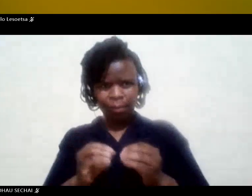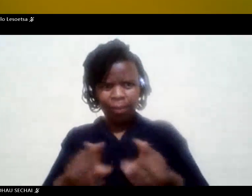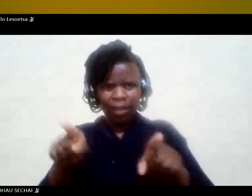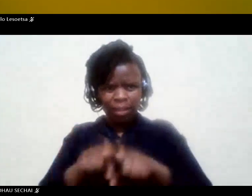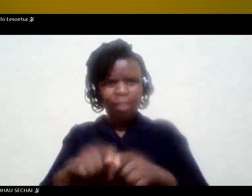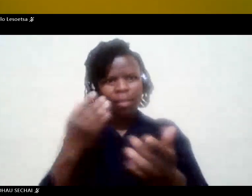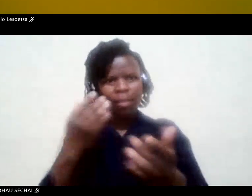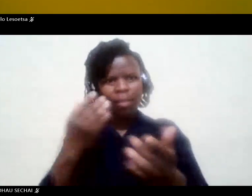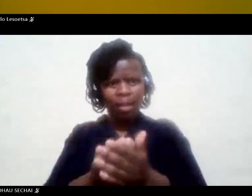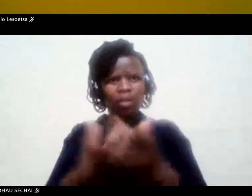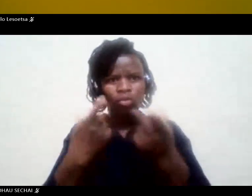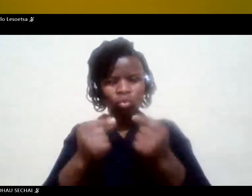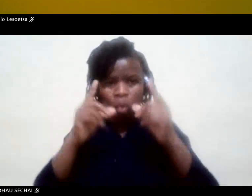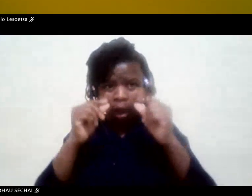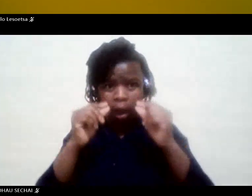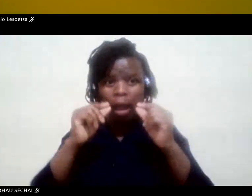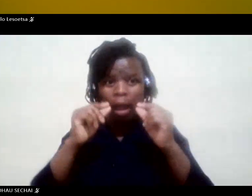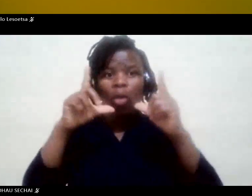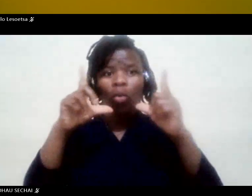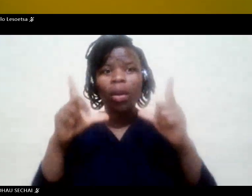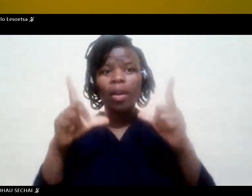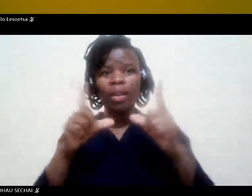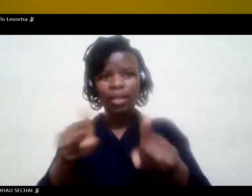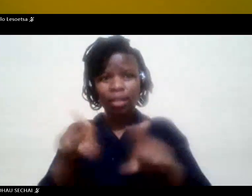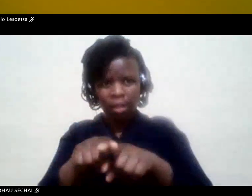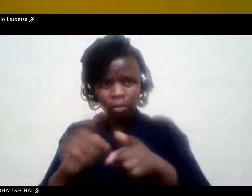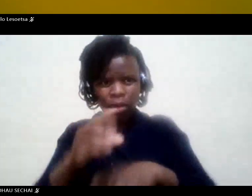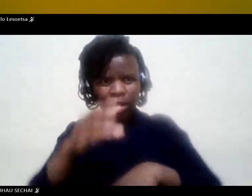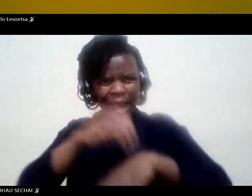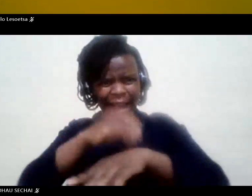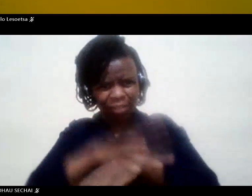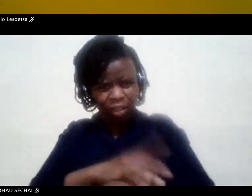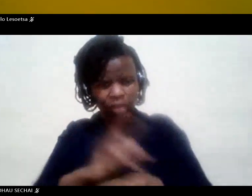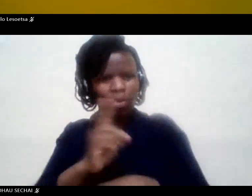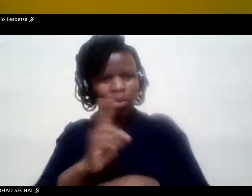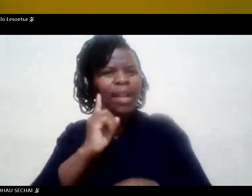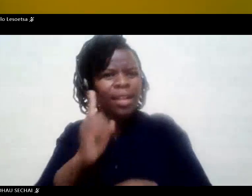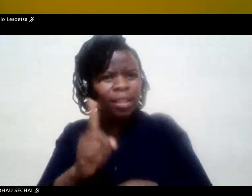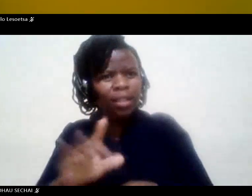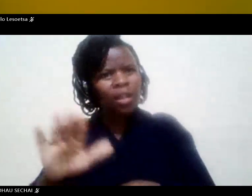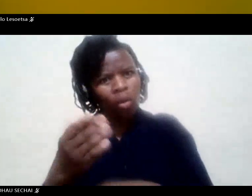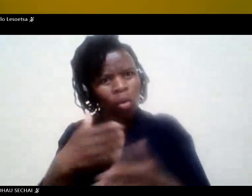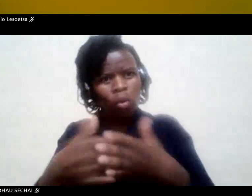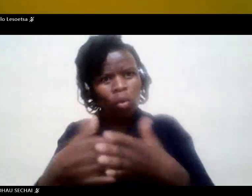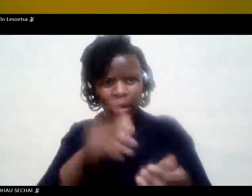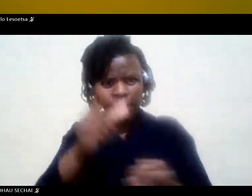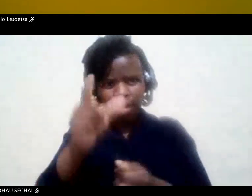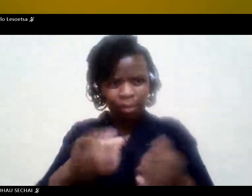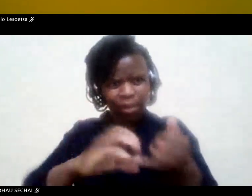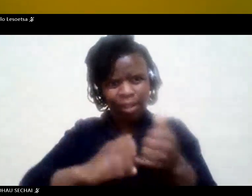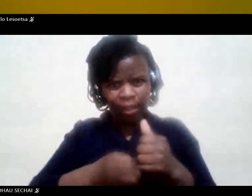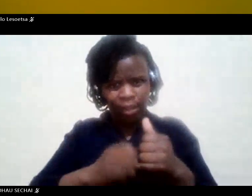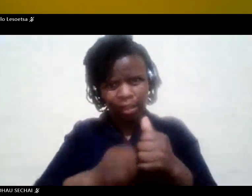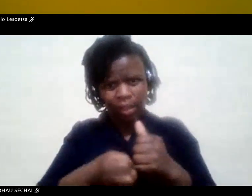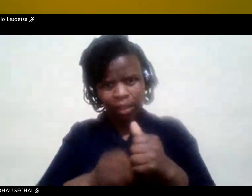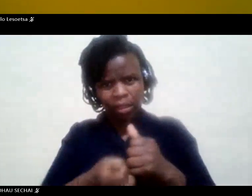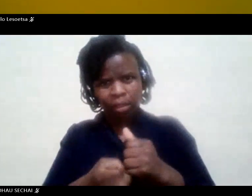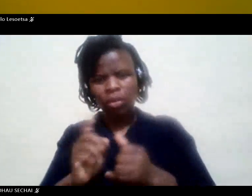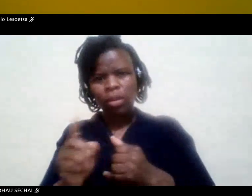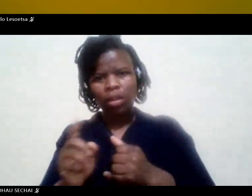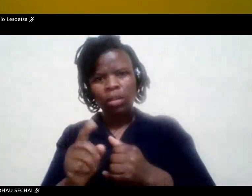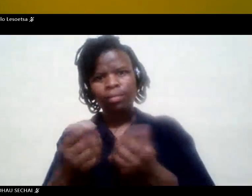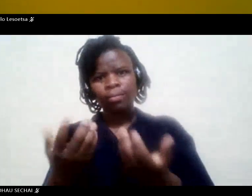an advantage. But the educator or whoever is running training has to be very deliberate to say, okay, this is